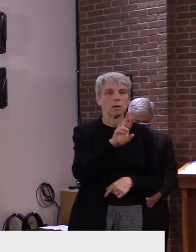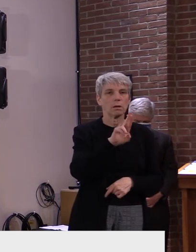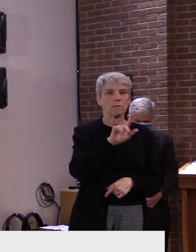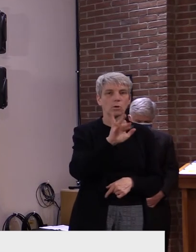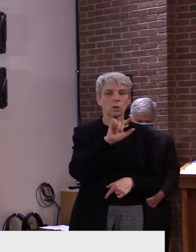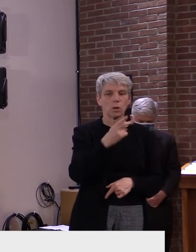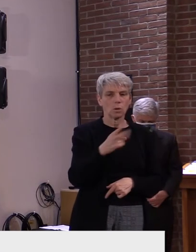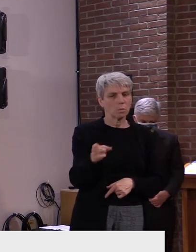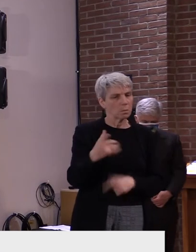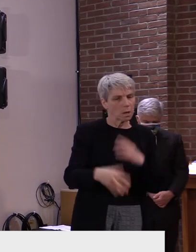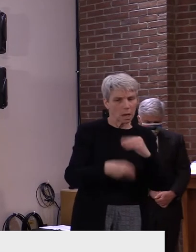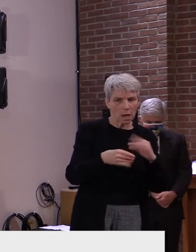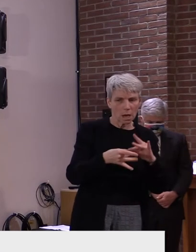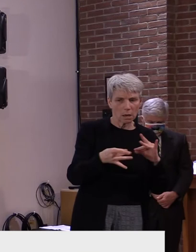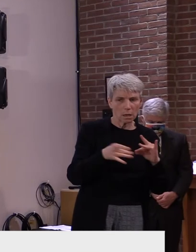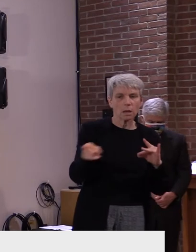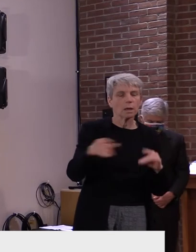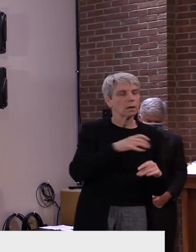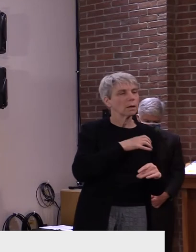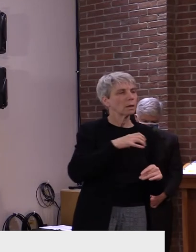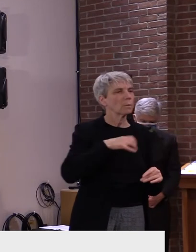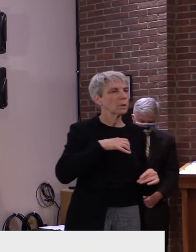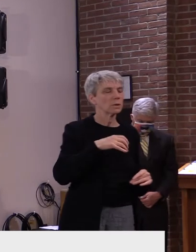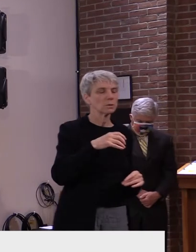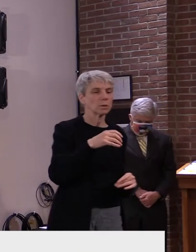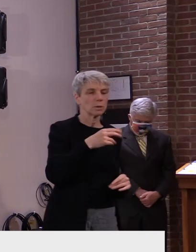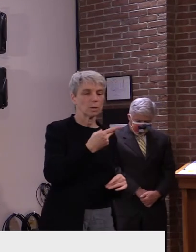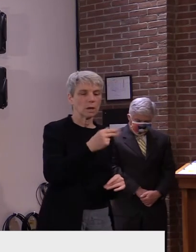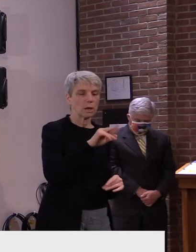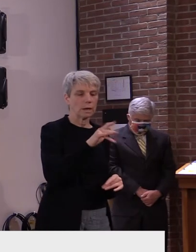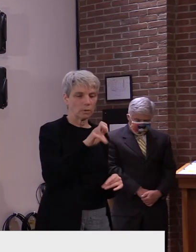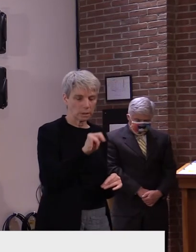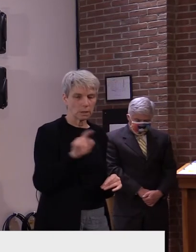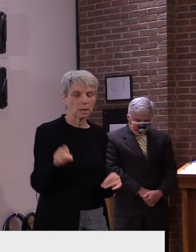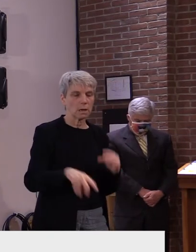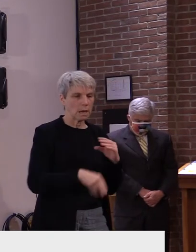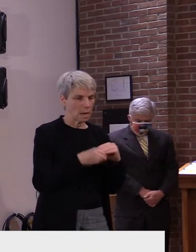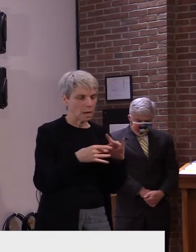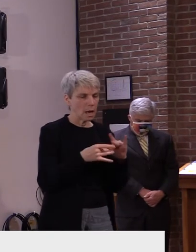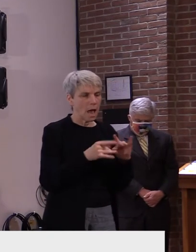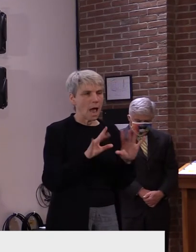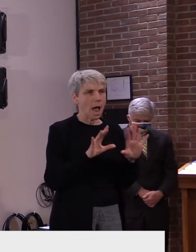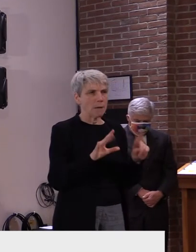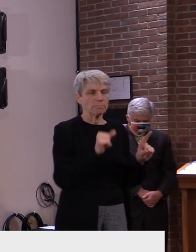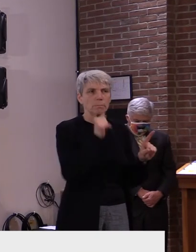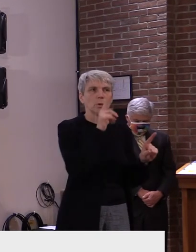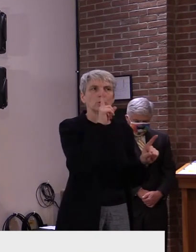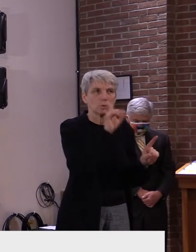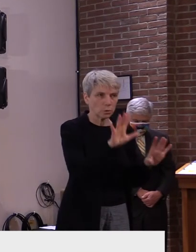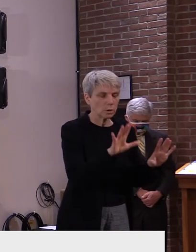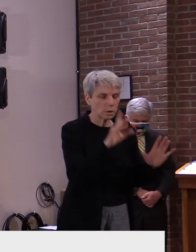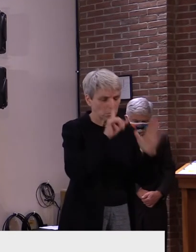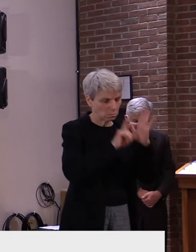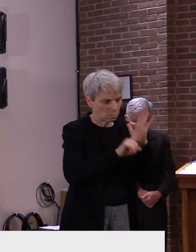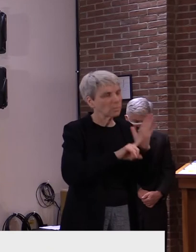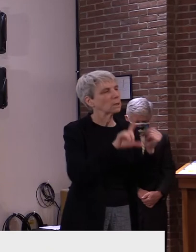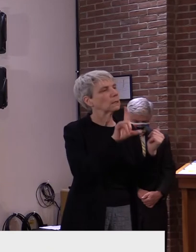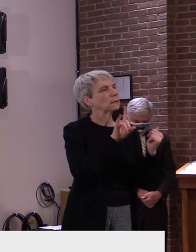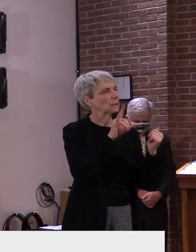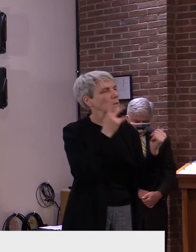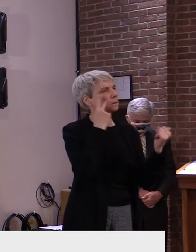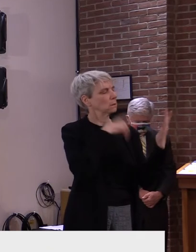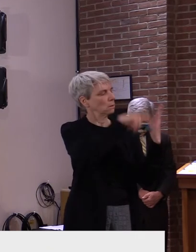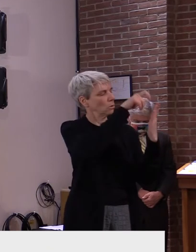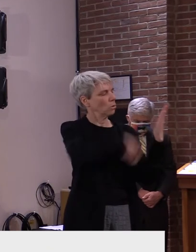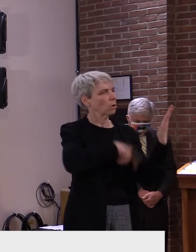so i um i don't want to speak out of turn and not without talking um in more detail i saw the the article that came out about